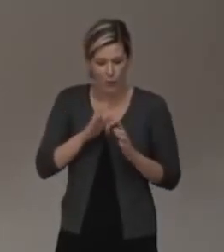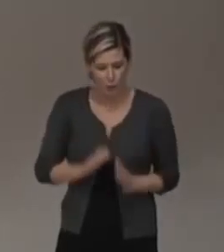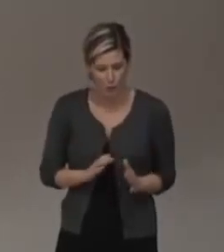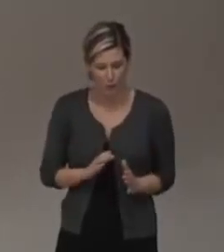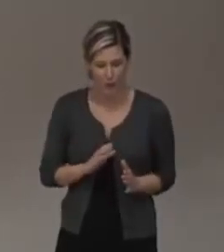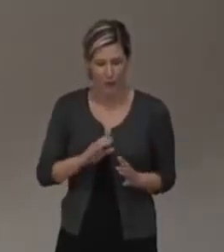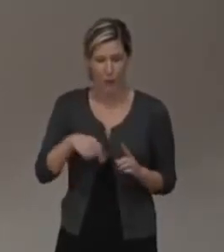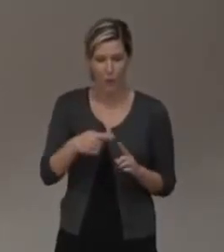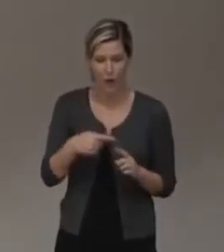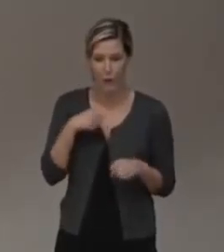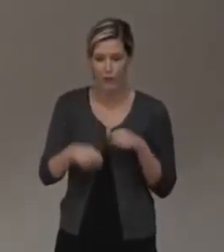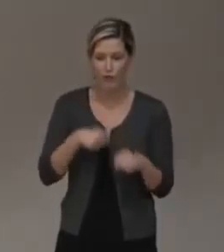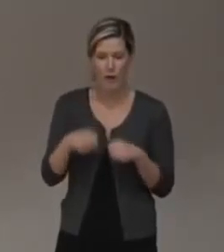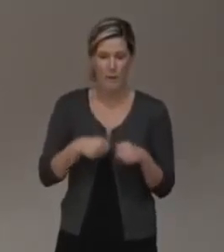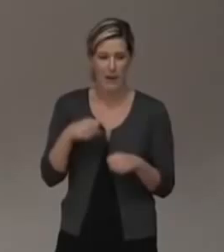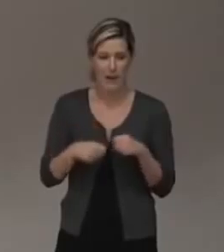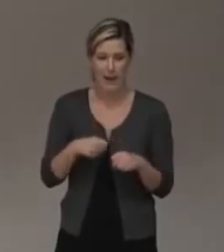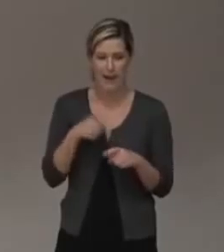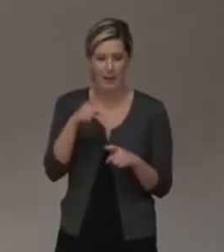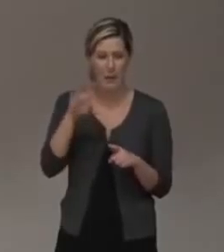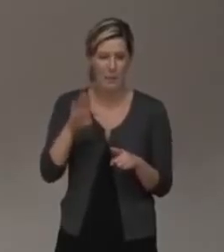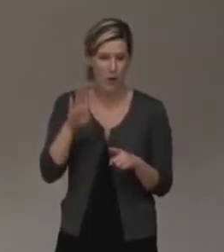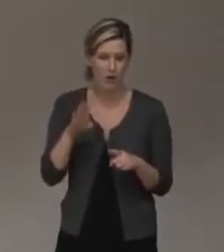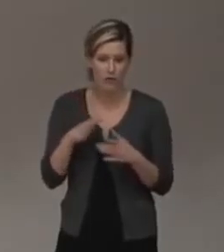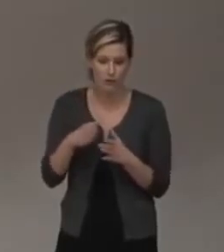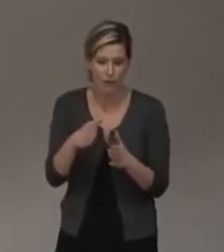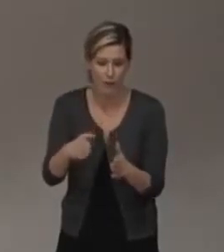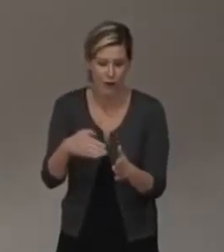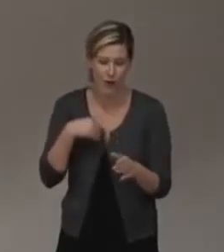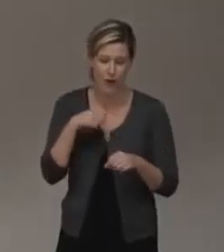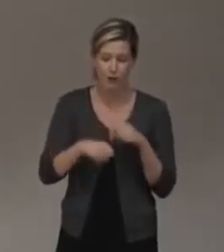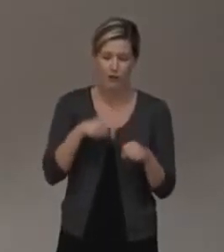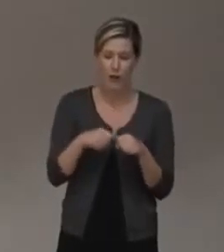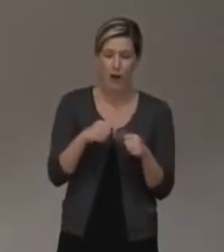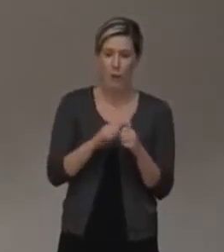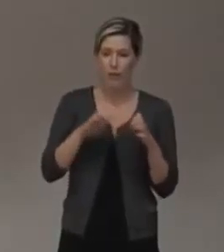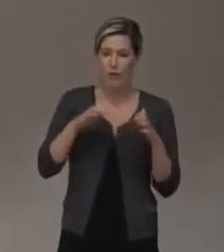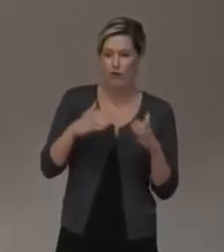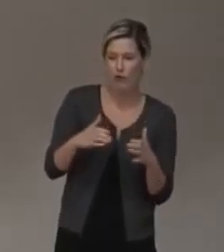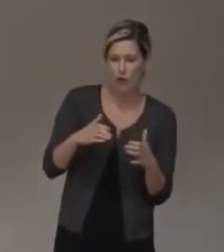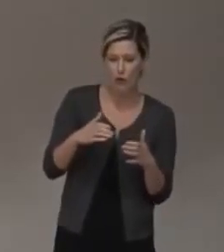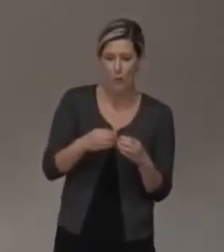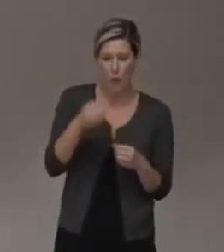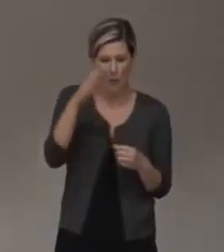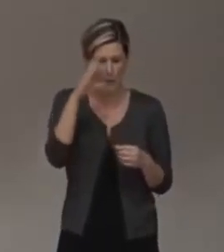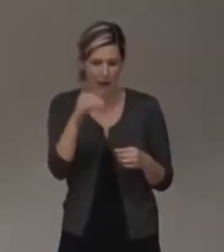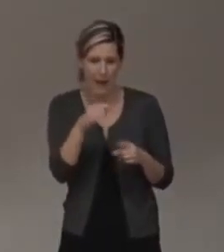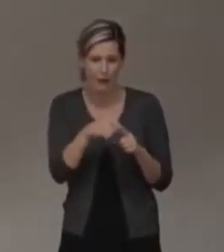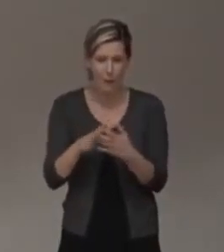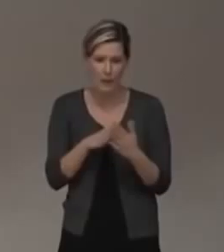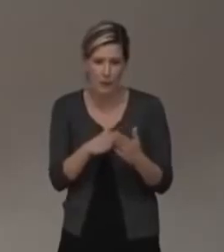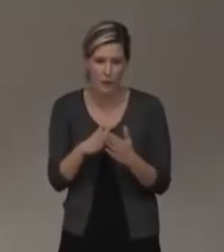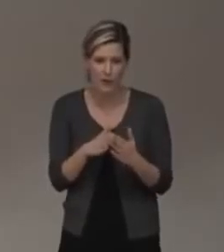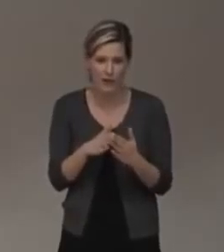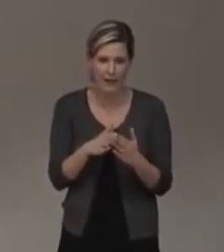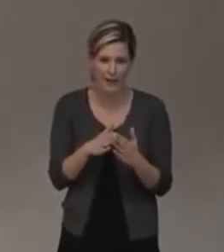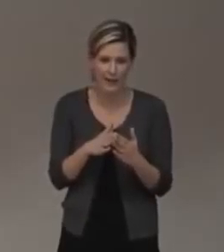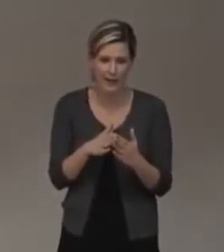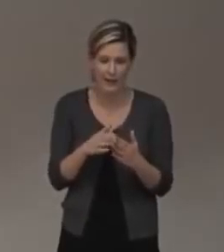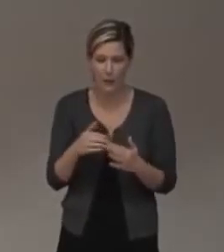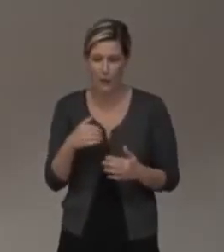were riding bikes on the Charles, and I rode with this group of, you know, male bikers from the community, and we came out with our